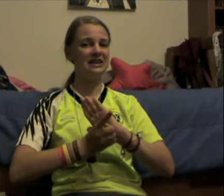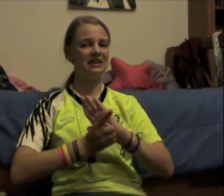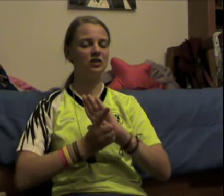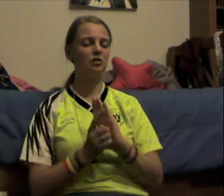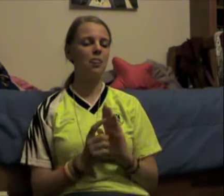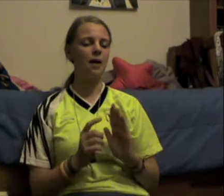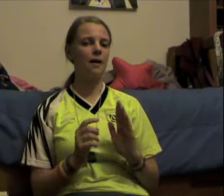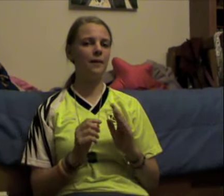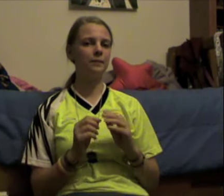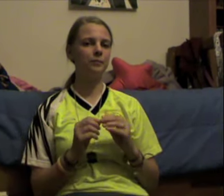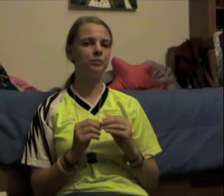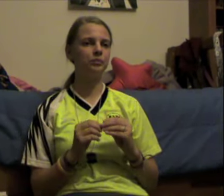Um,